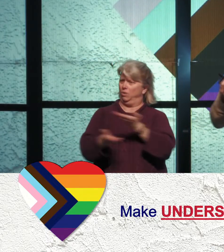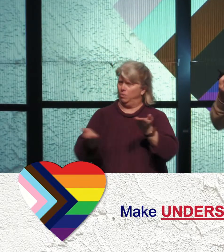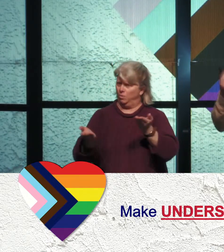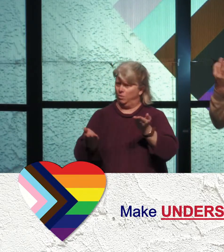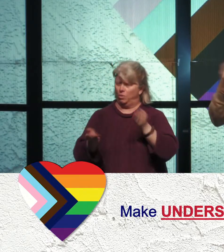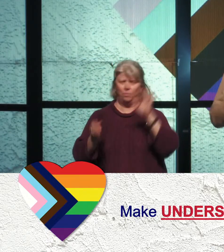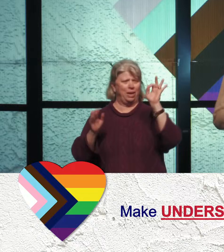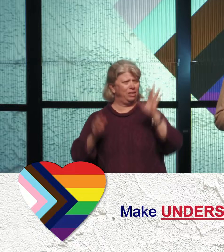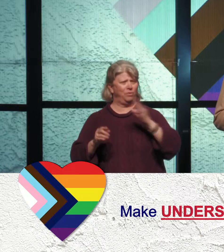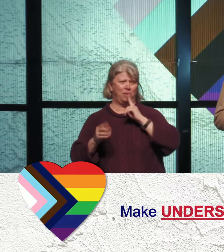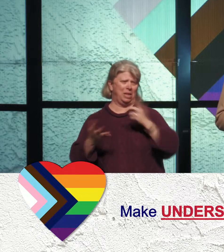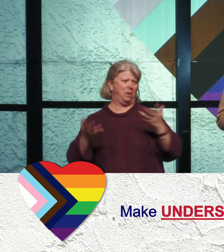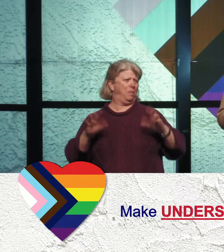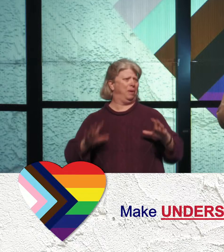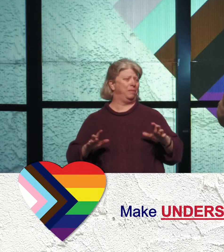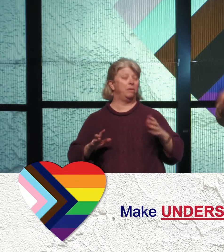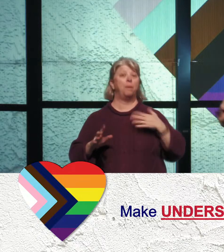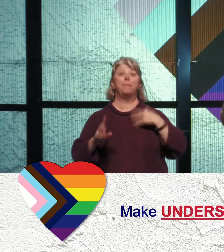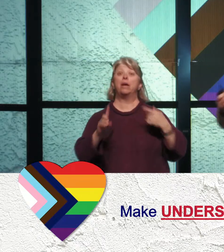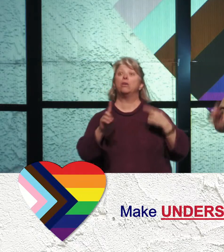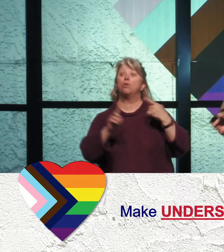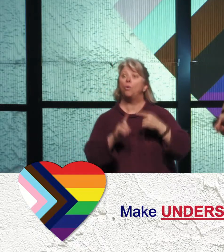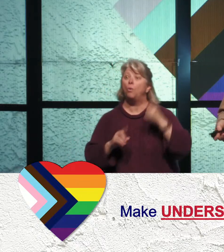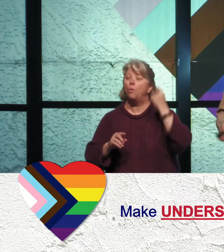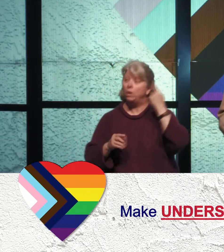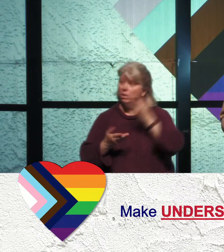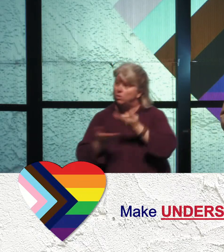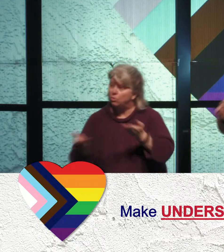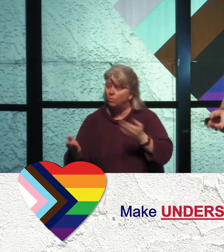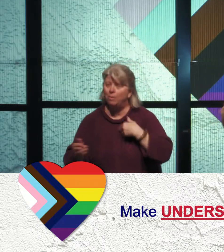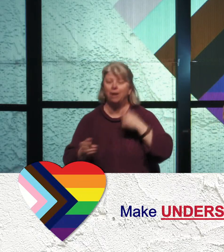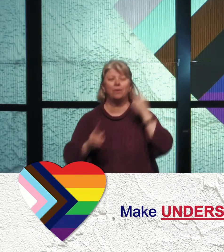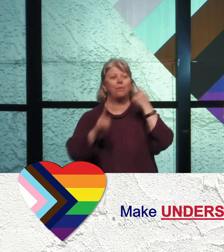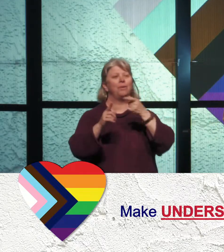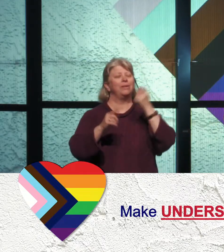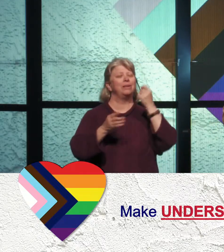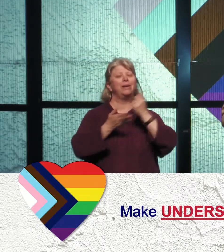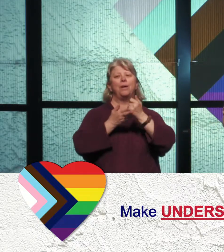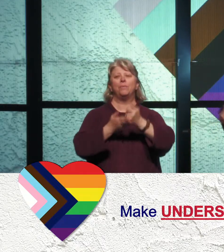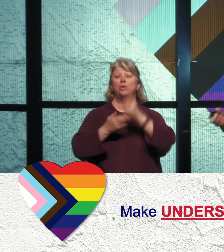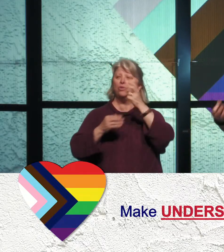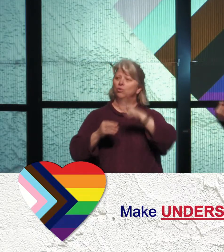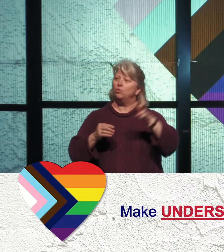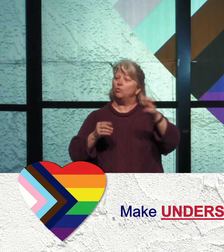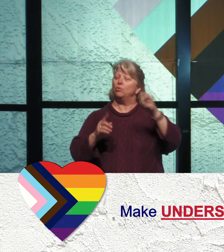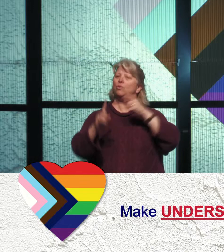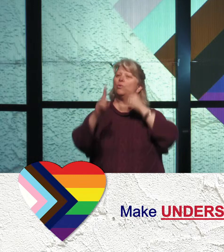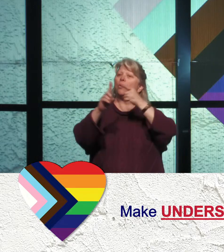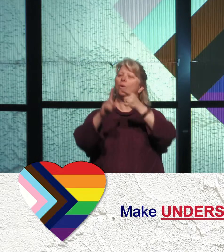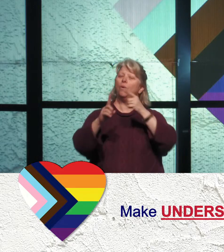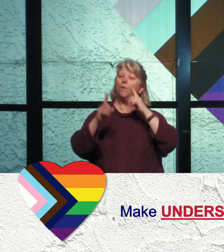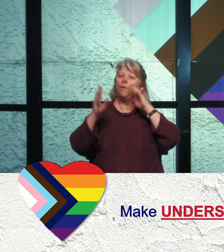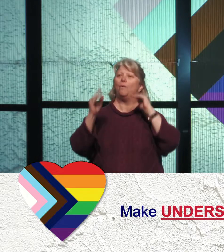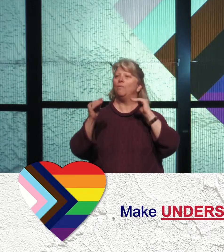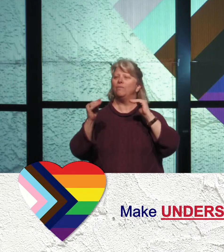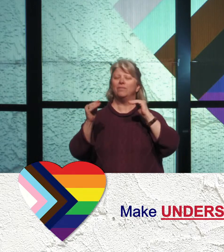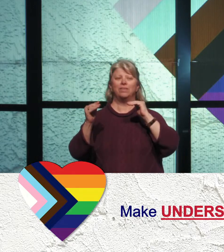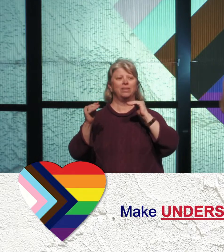your pastor. I really don't. My goal is to understand you. My goal is to help you on your journey. My goal is to be hopefully